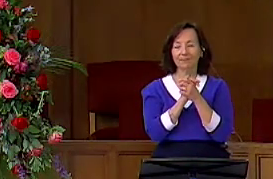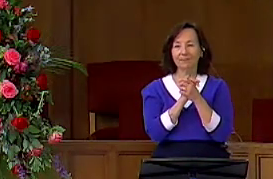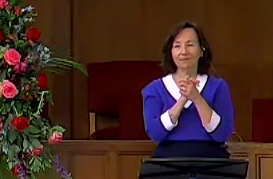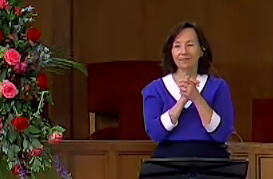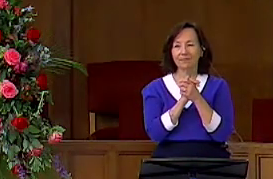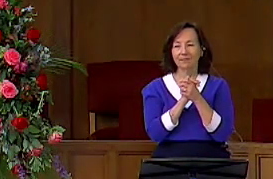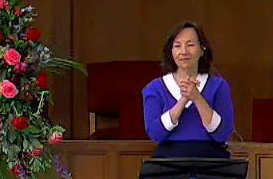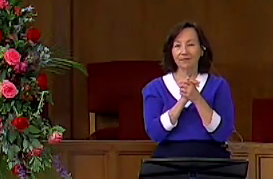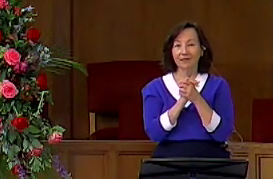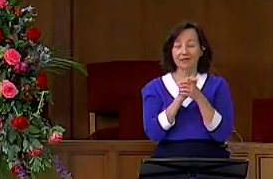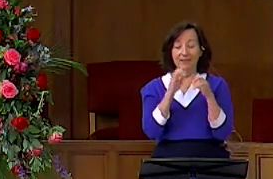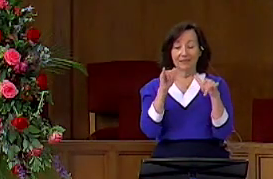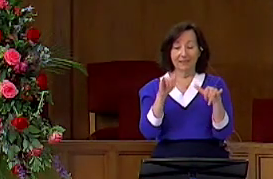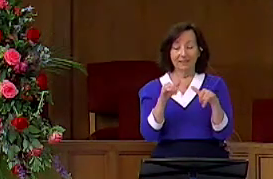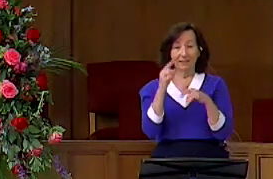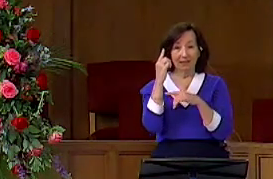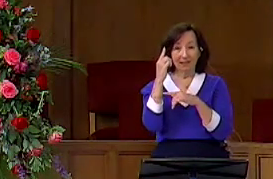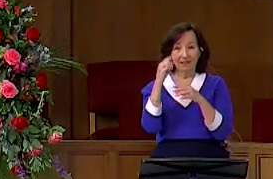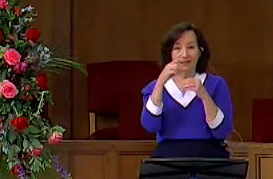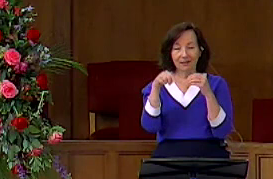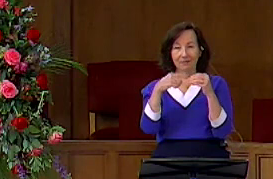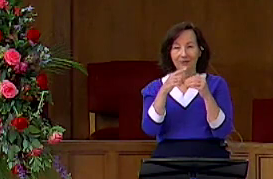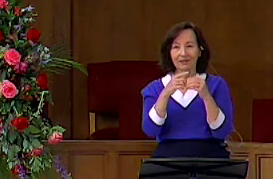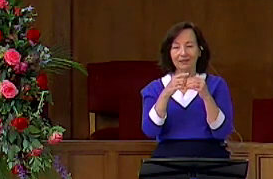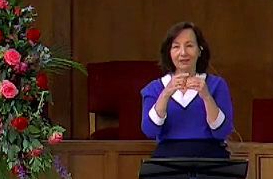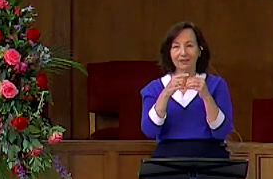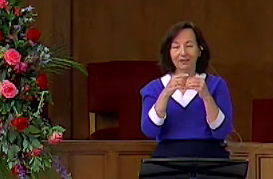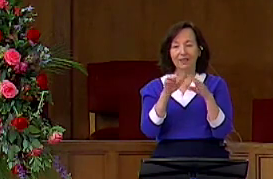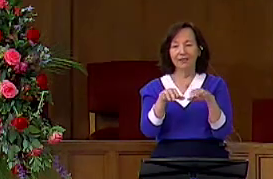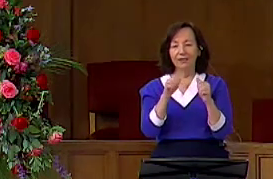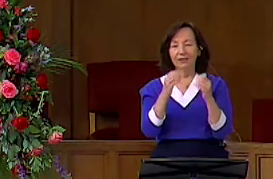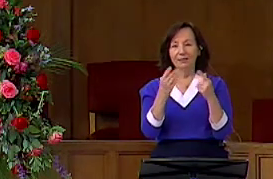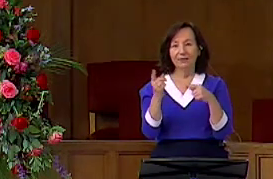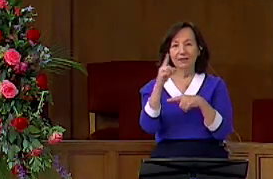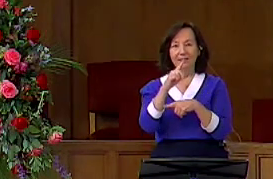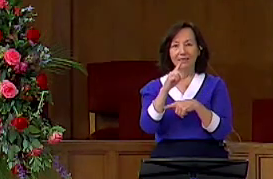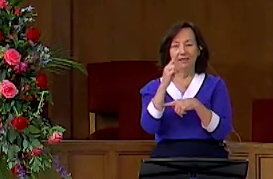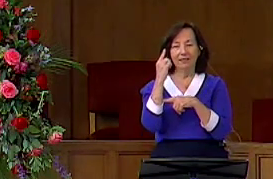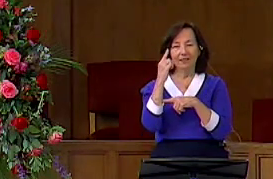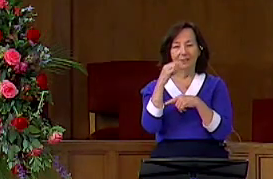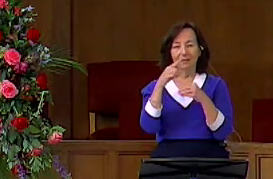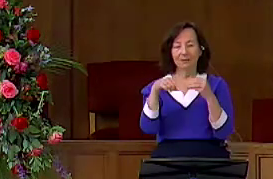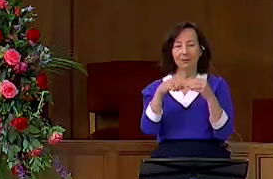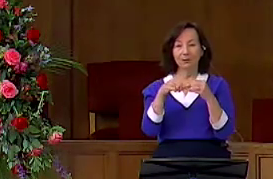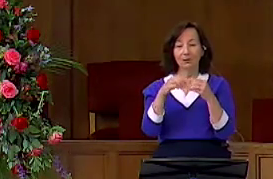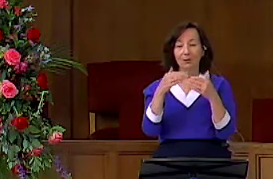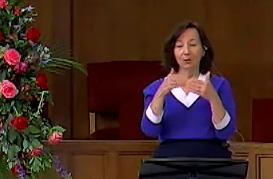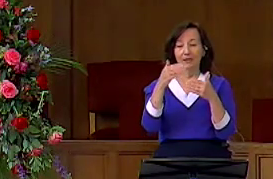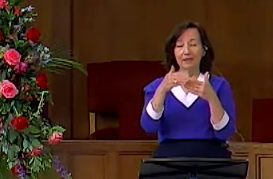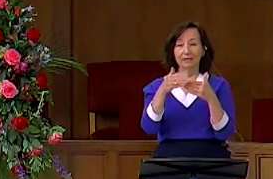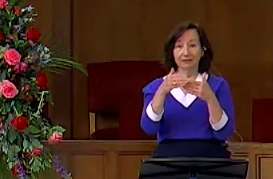Are you still thinking about it? As you leave here today, I want you to think about what is your next step.